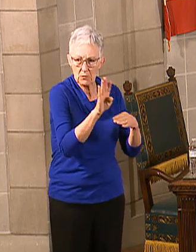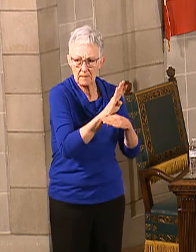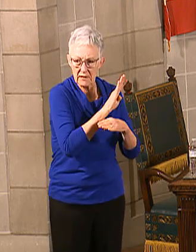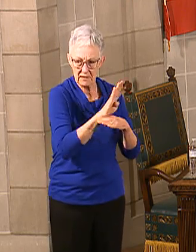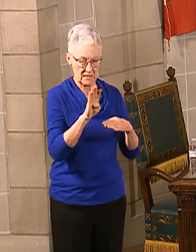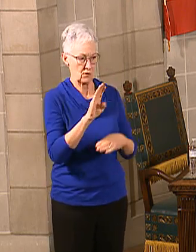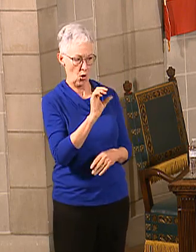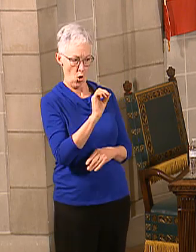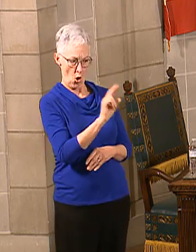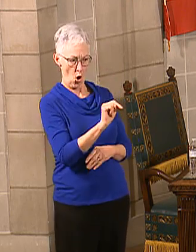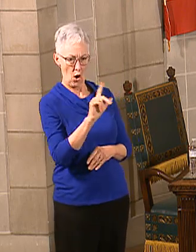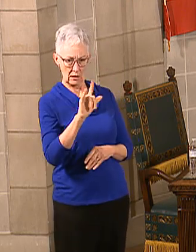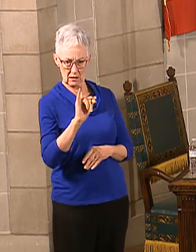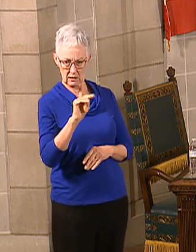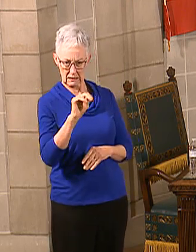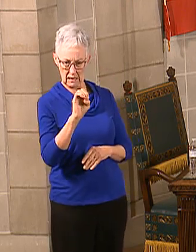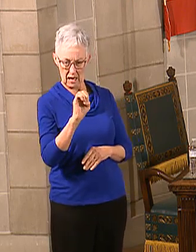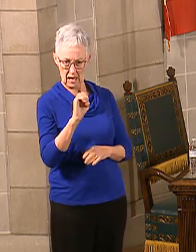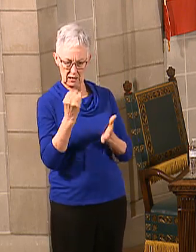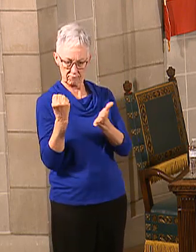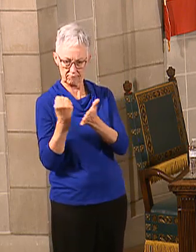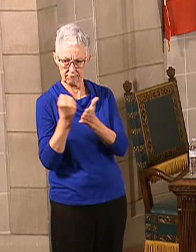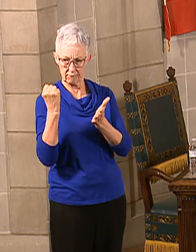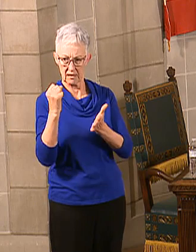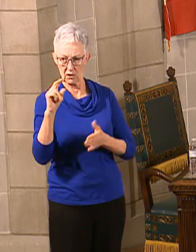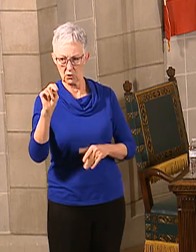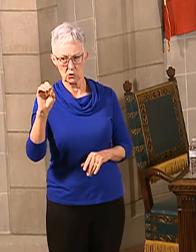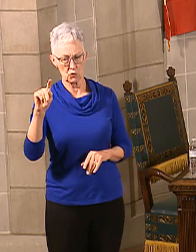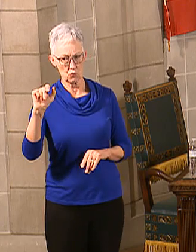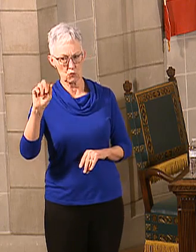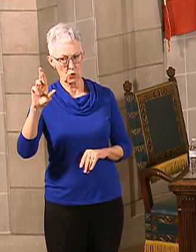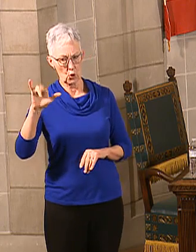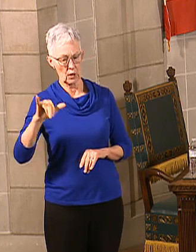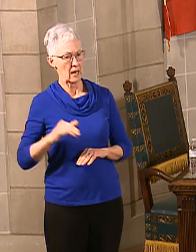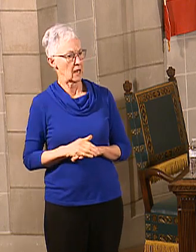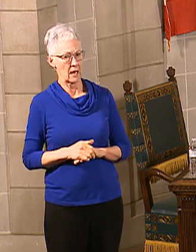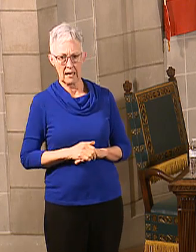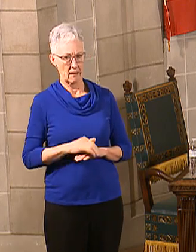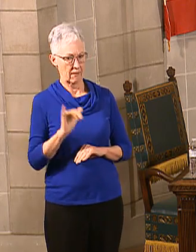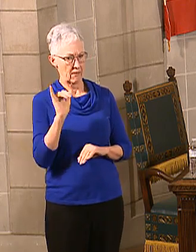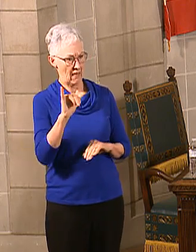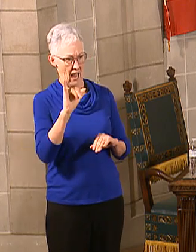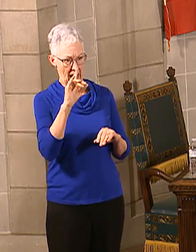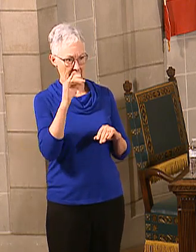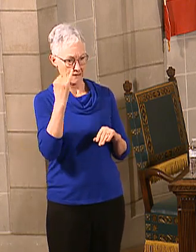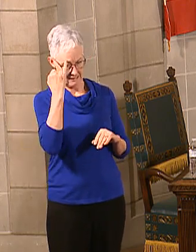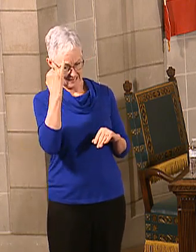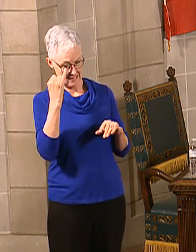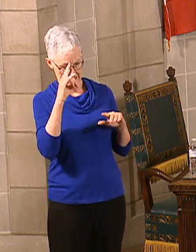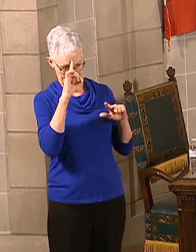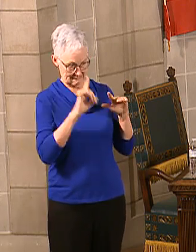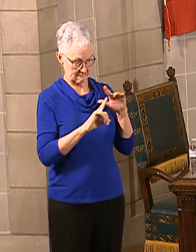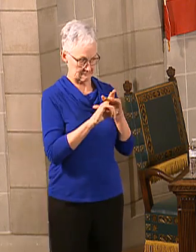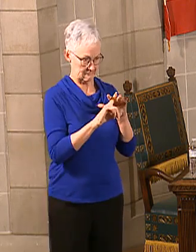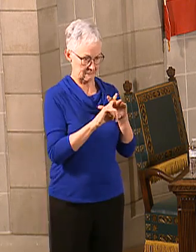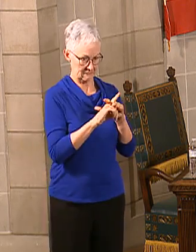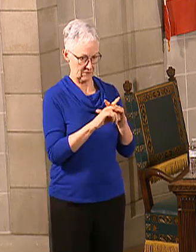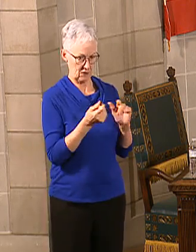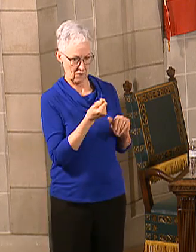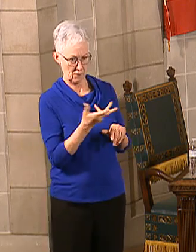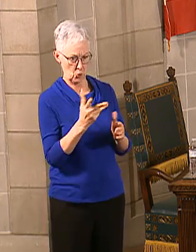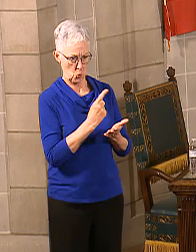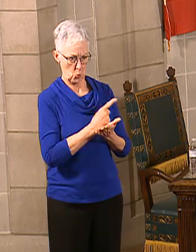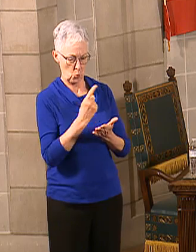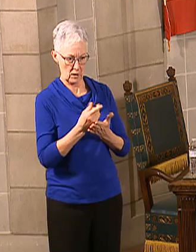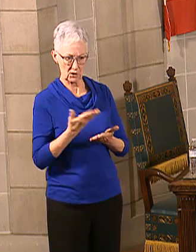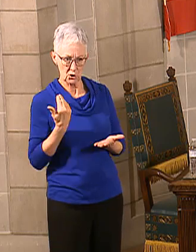online notaries was brought to my attention actually quite a few weeks ago by our financial institutions, who